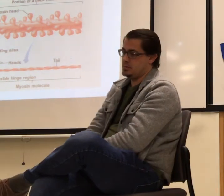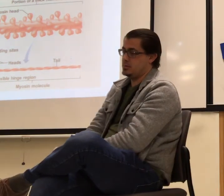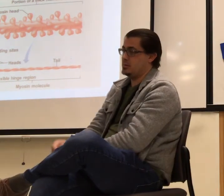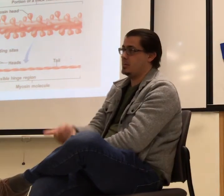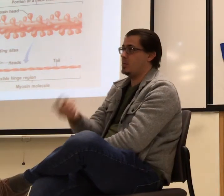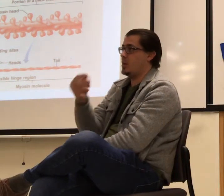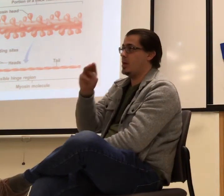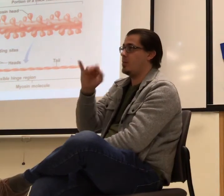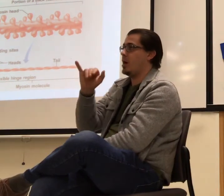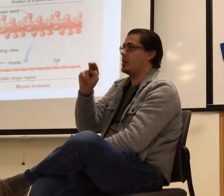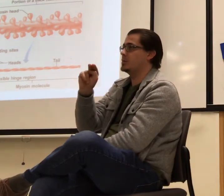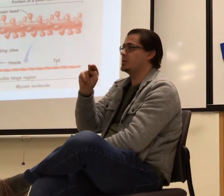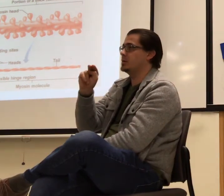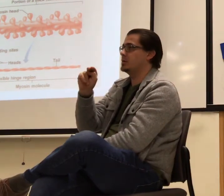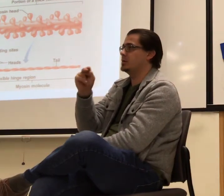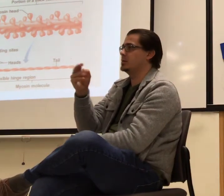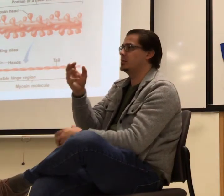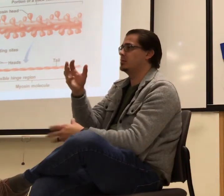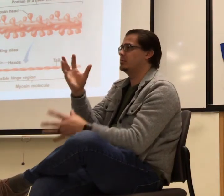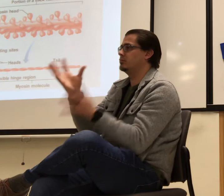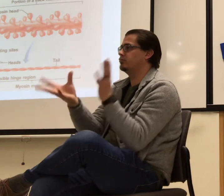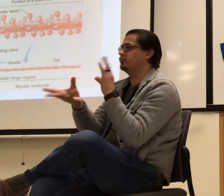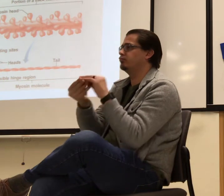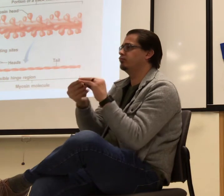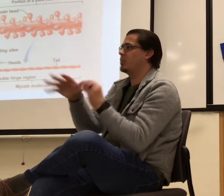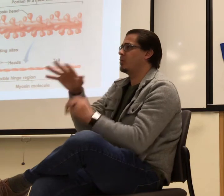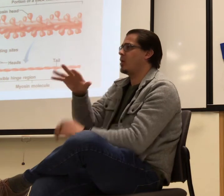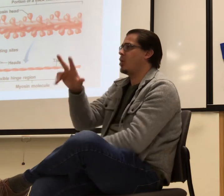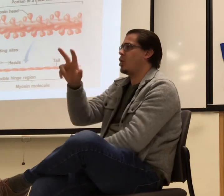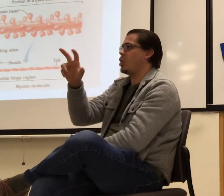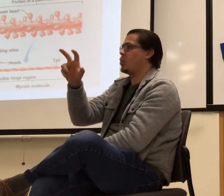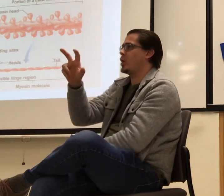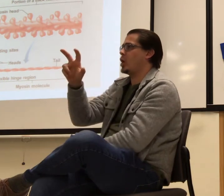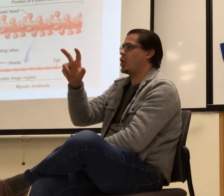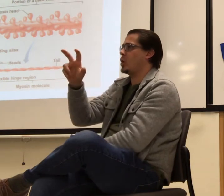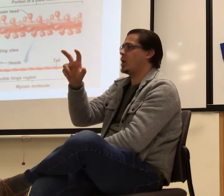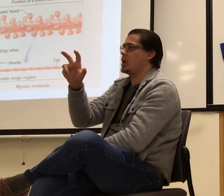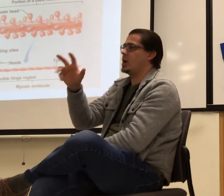Consists of about 300